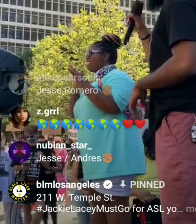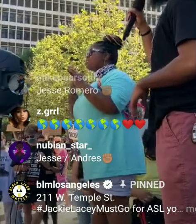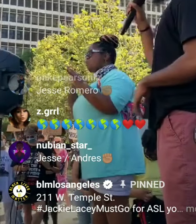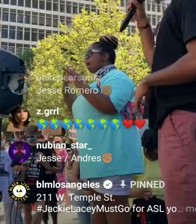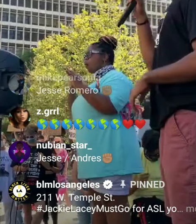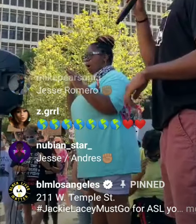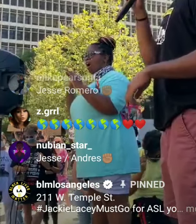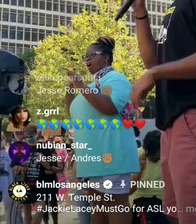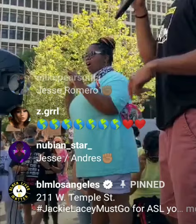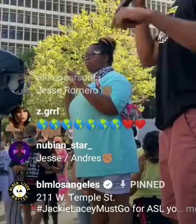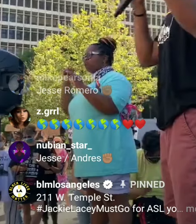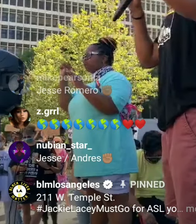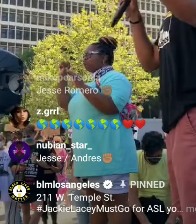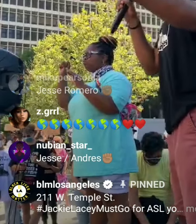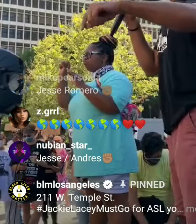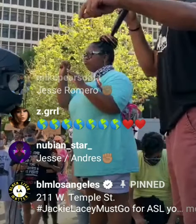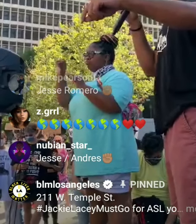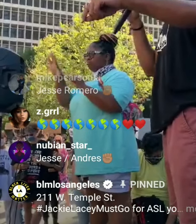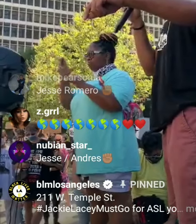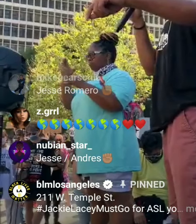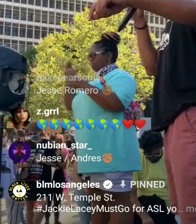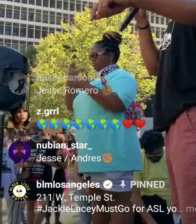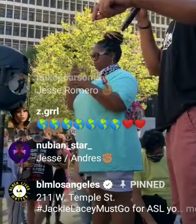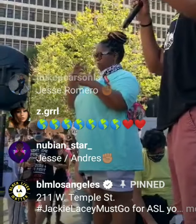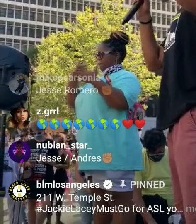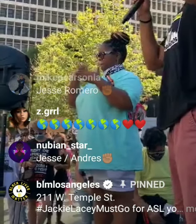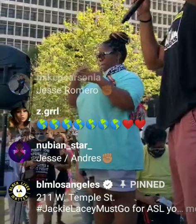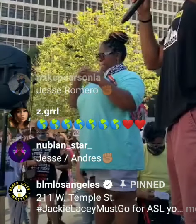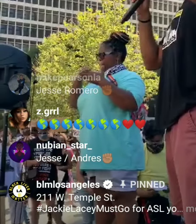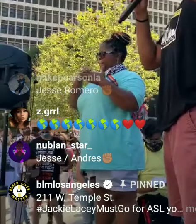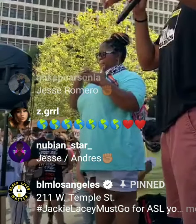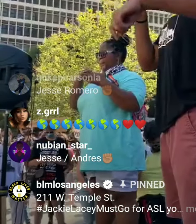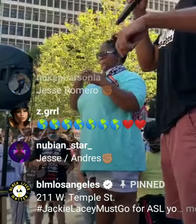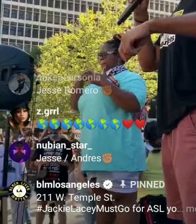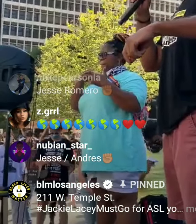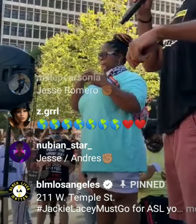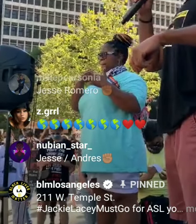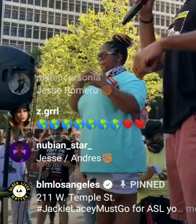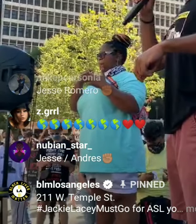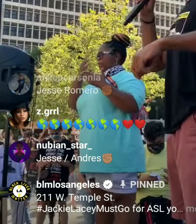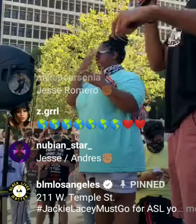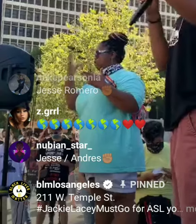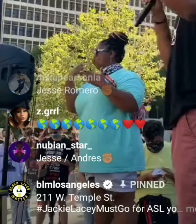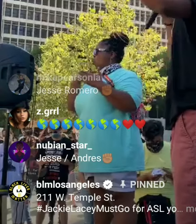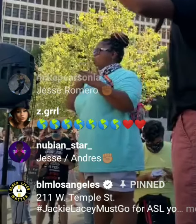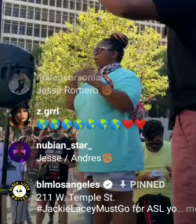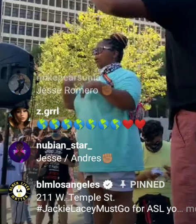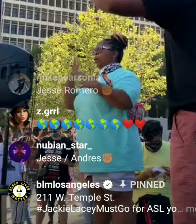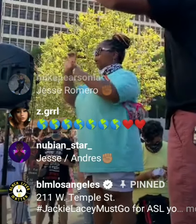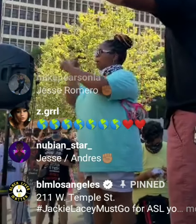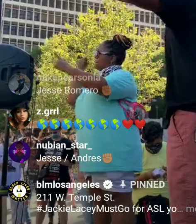name that clearly we're having an impact, right?